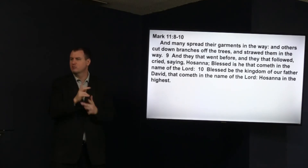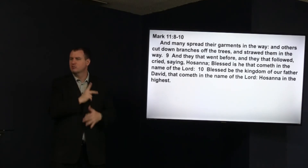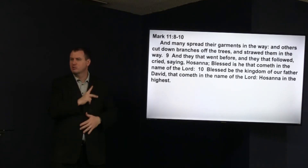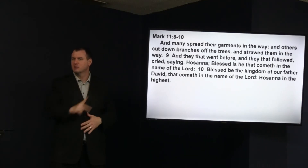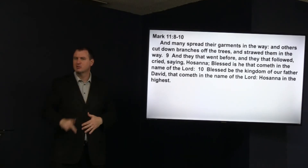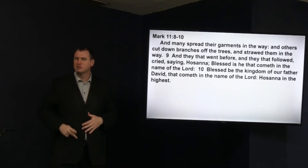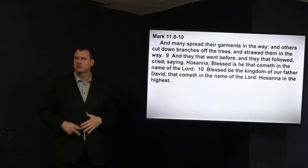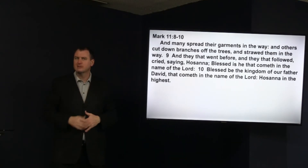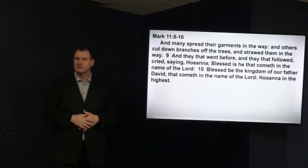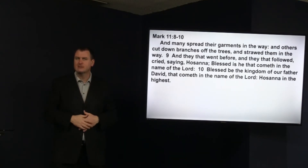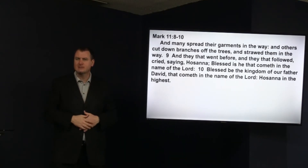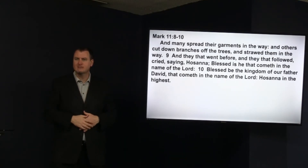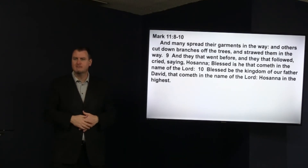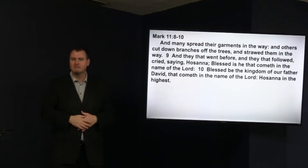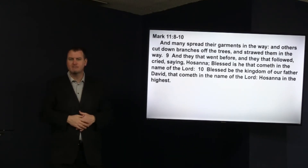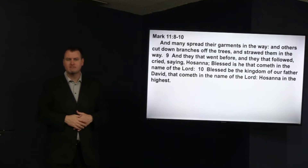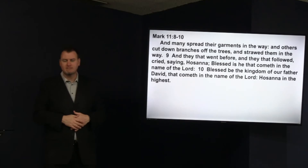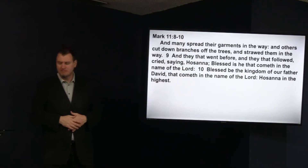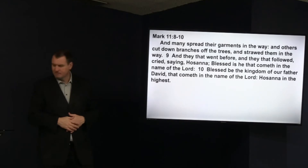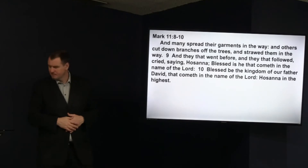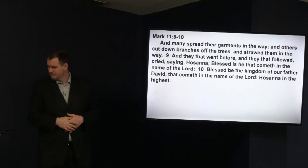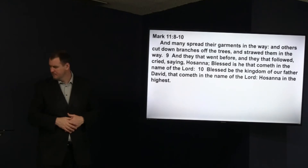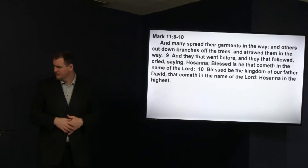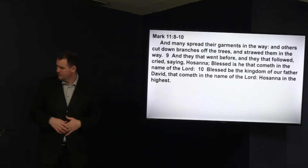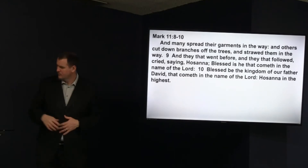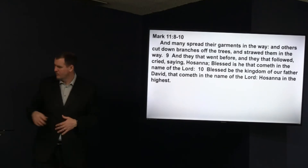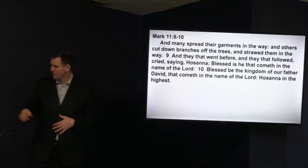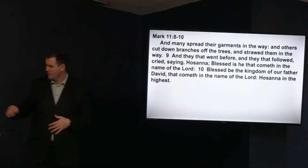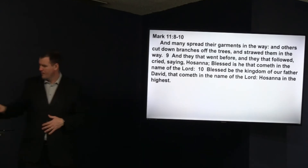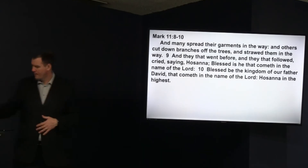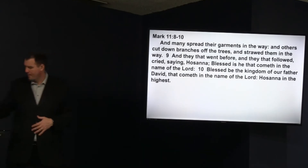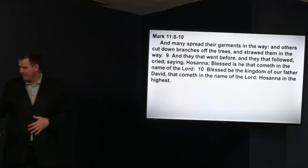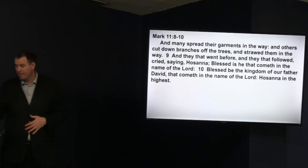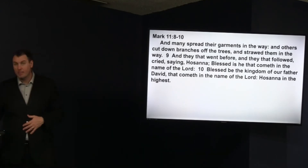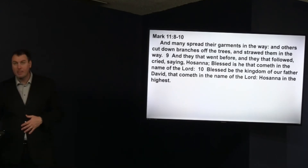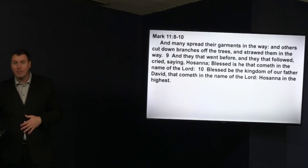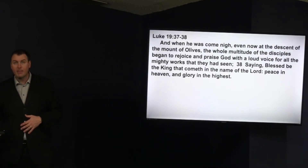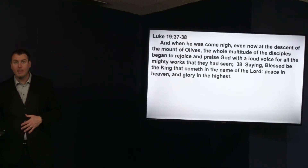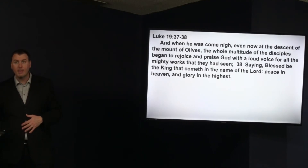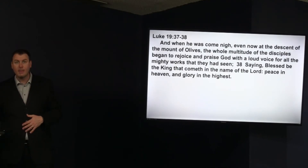had decided, and they were ready to make Jesus their king.